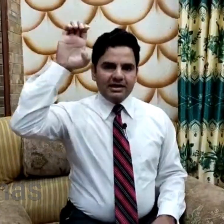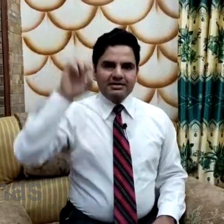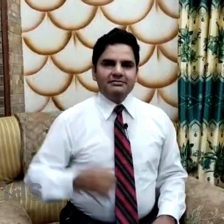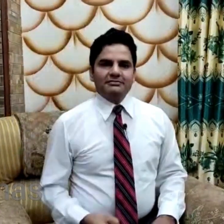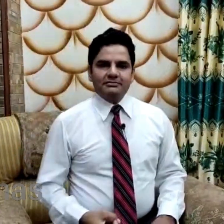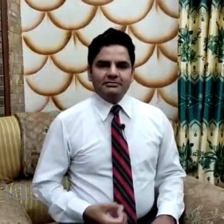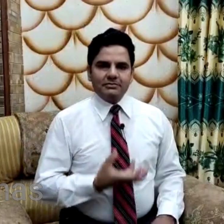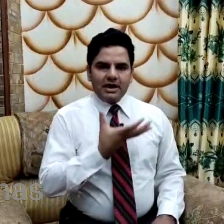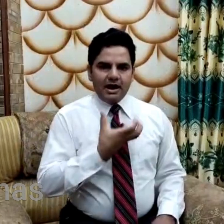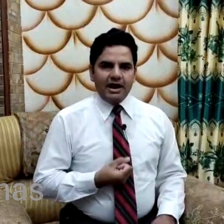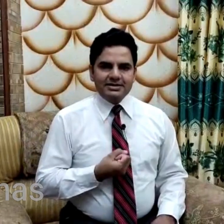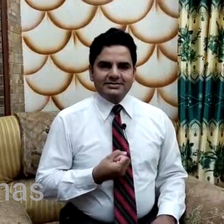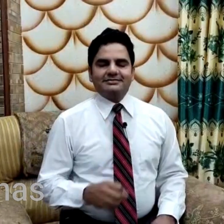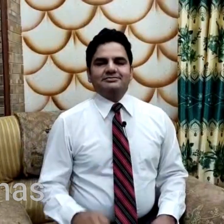he has,